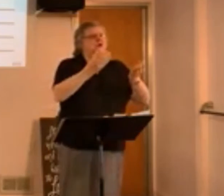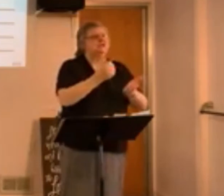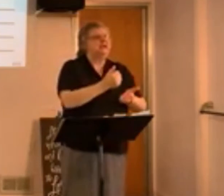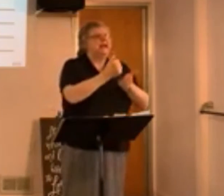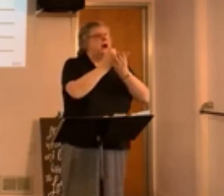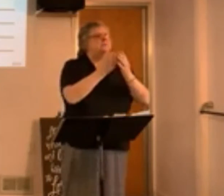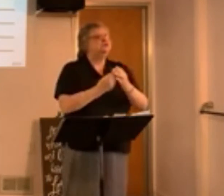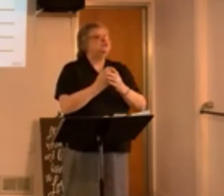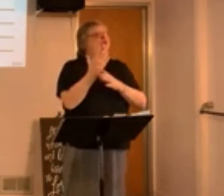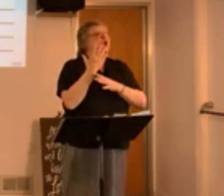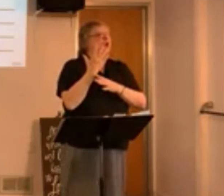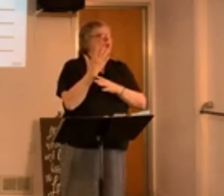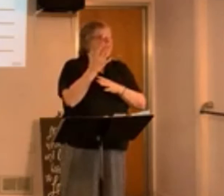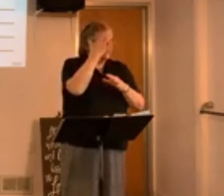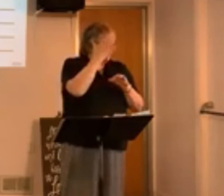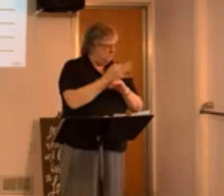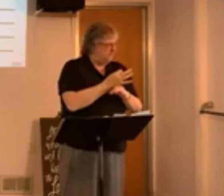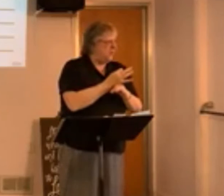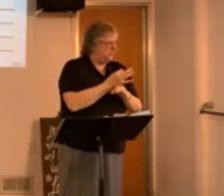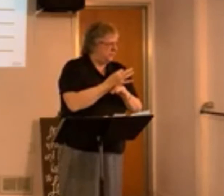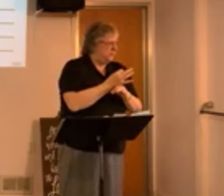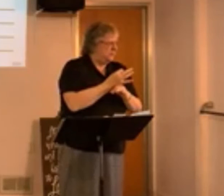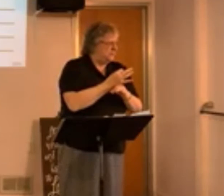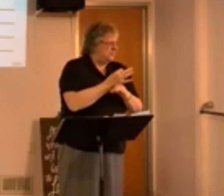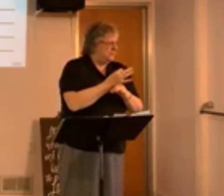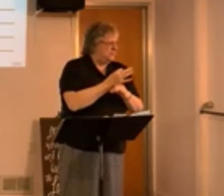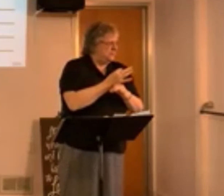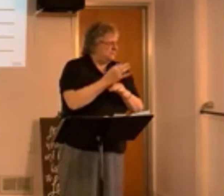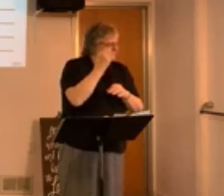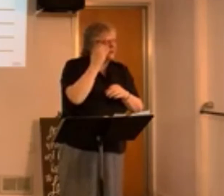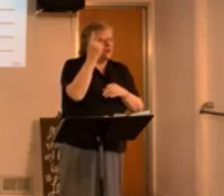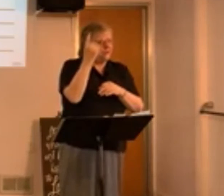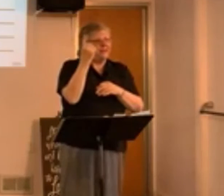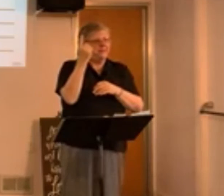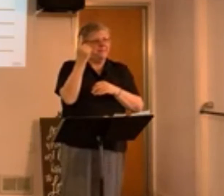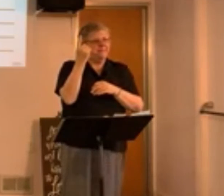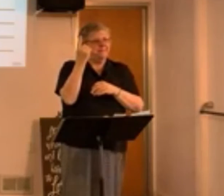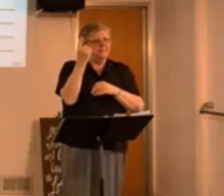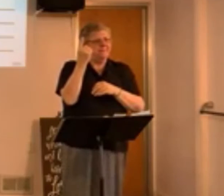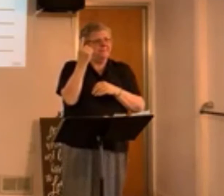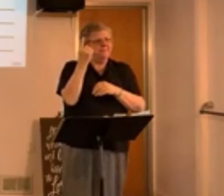them grow in their faith for the Lord Jesus Christ.